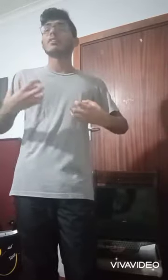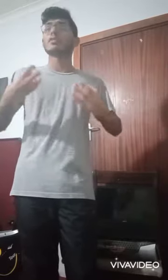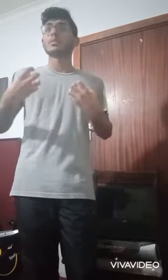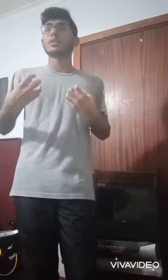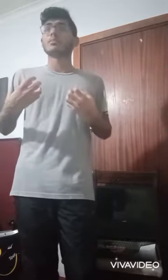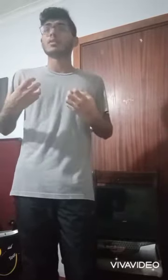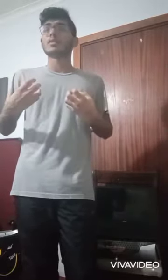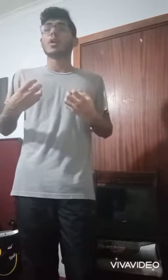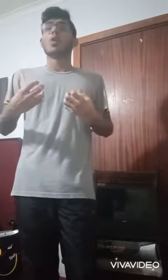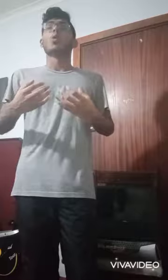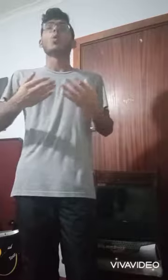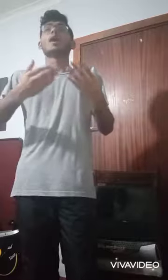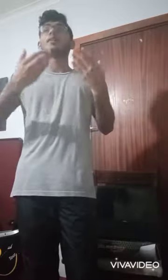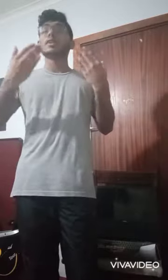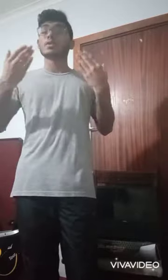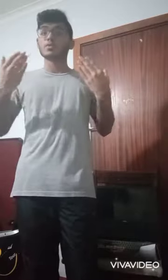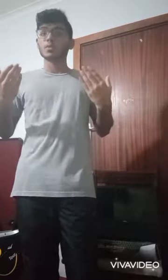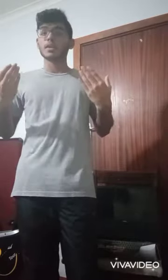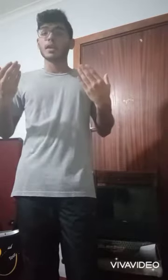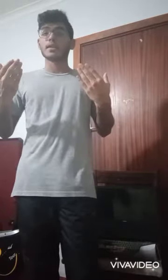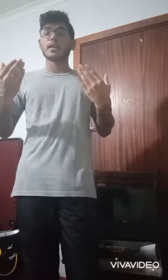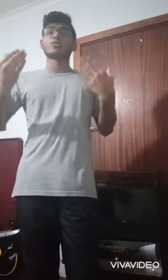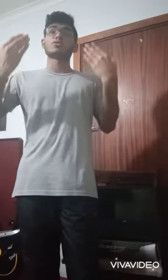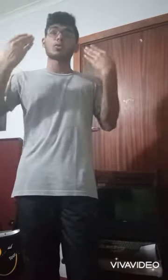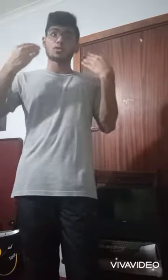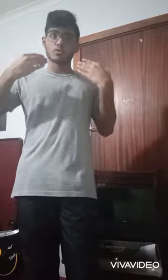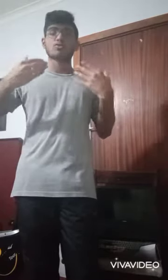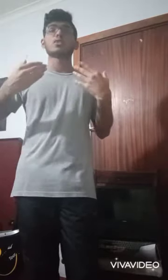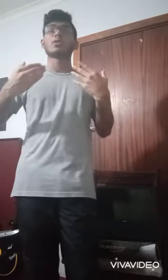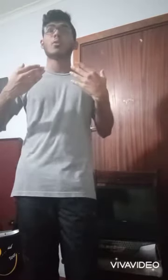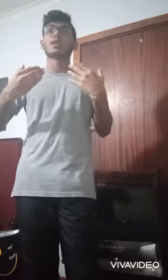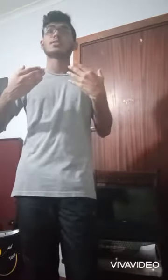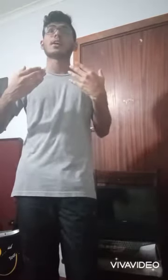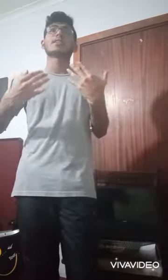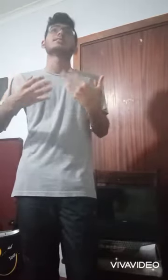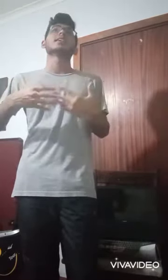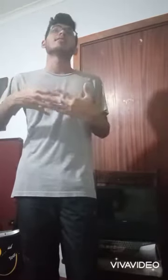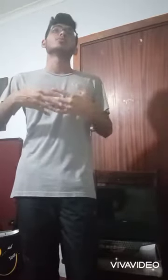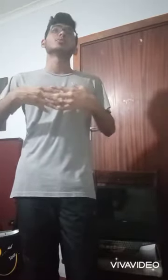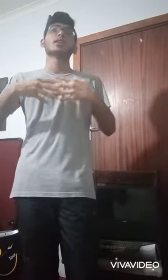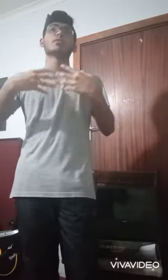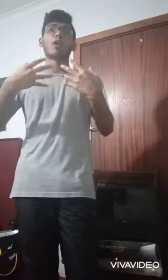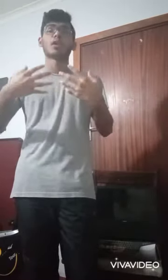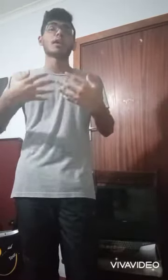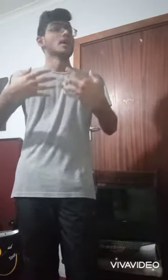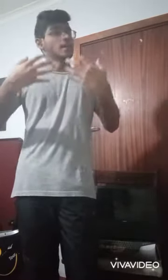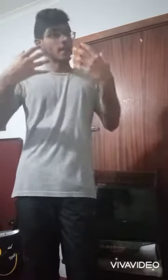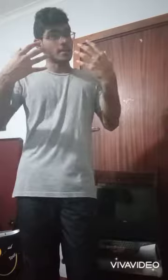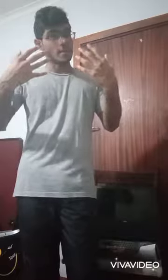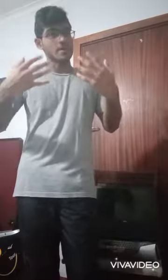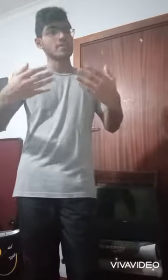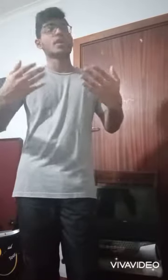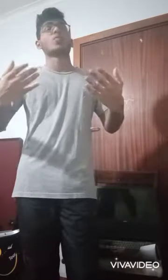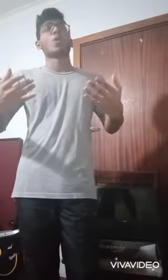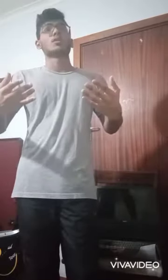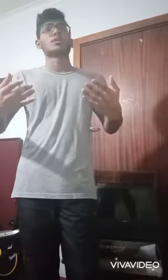for people who are living in rural areas to drink water, as they have to take longer in making that water